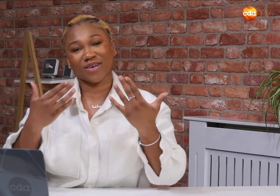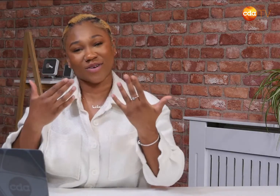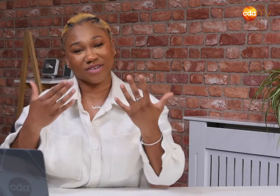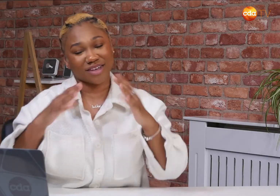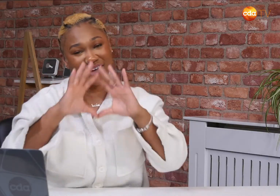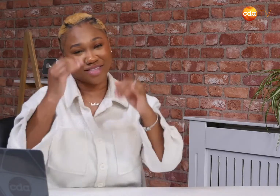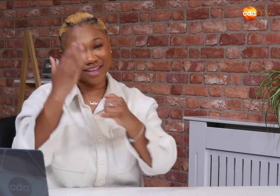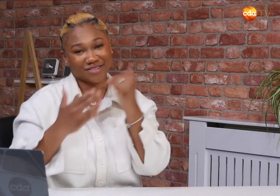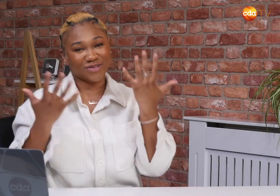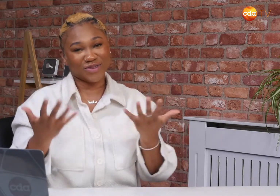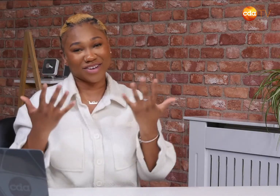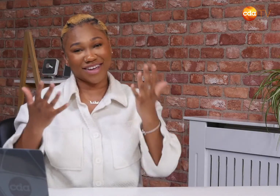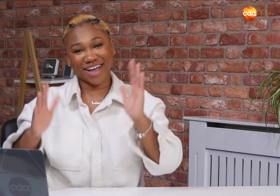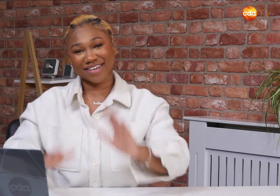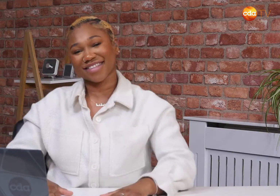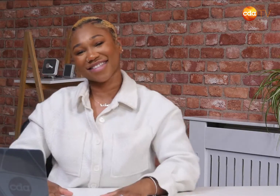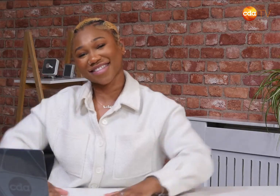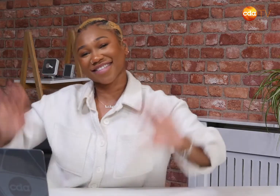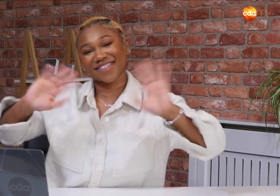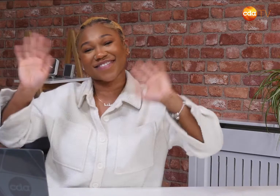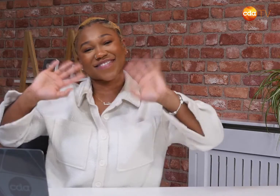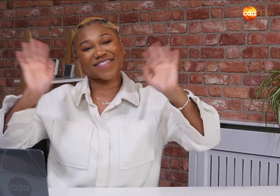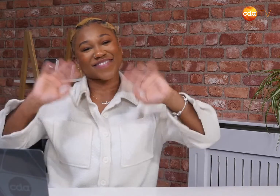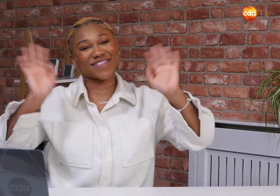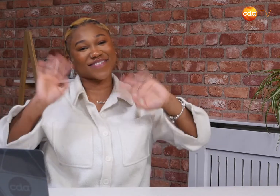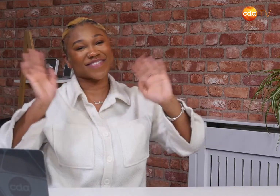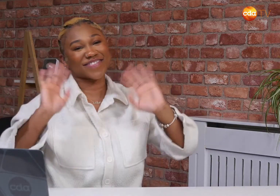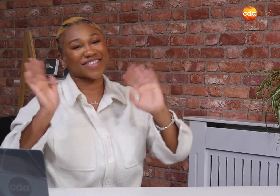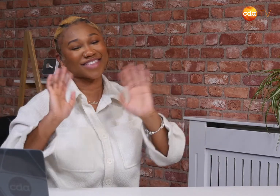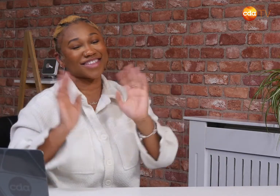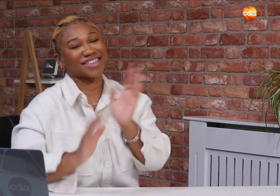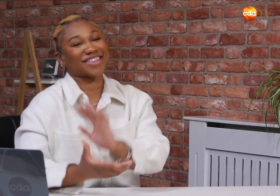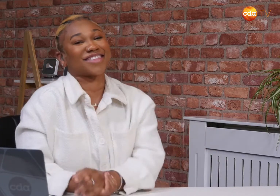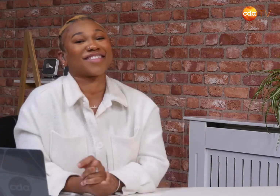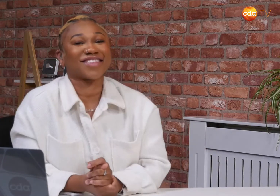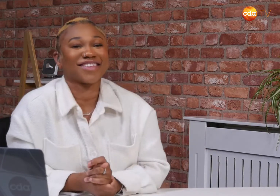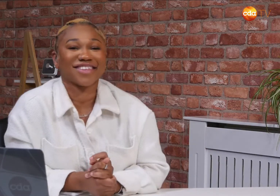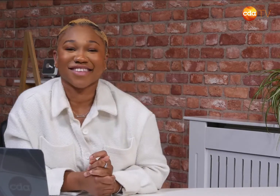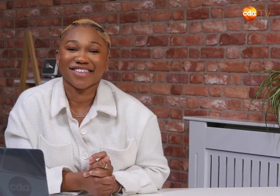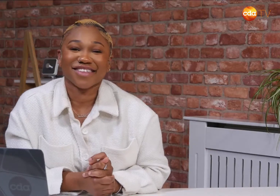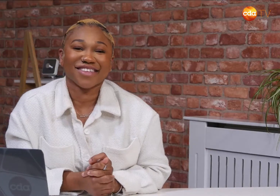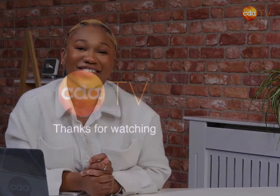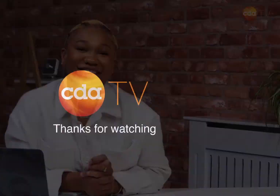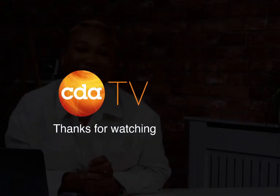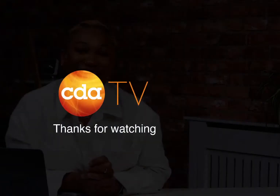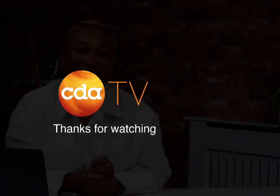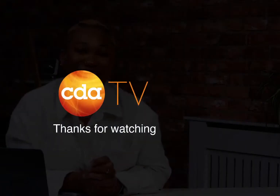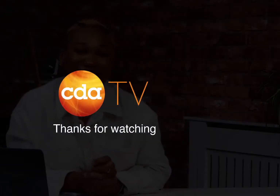contact CDA for additional support, and we're here to listen to you. So thank you, and bye.